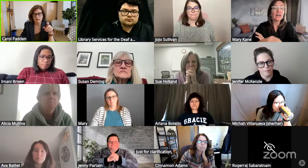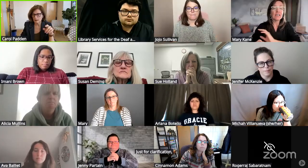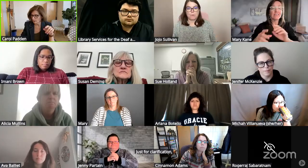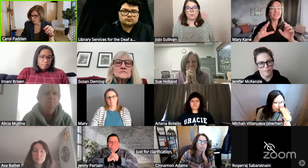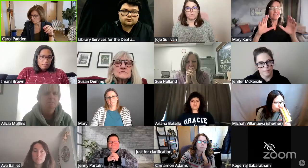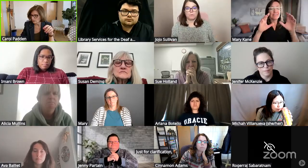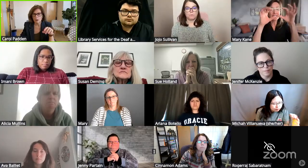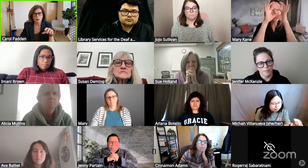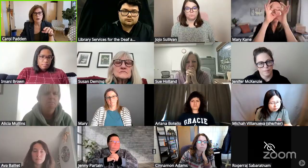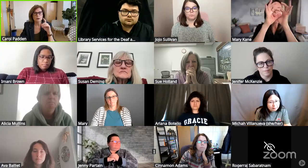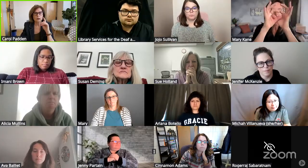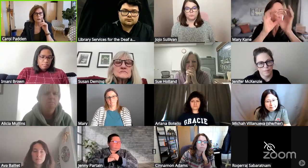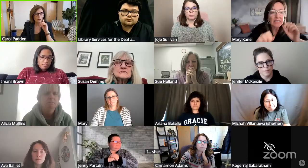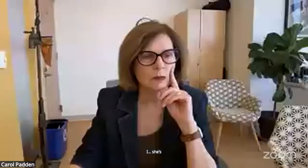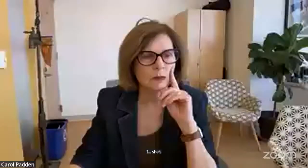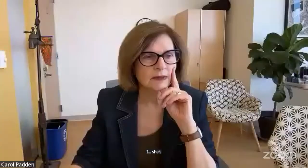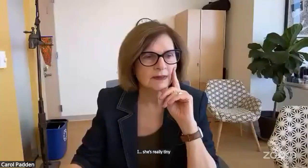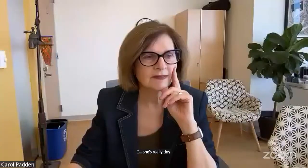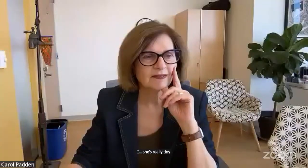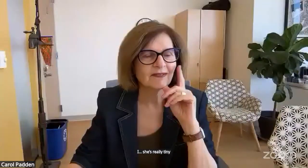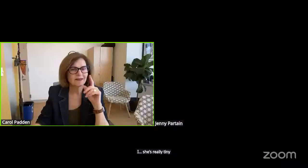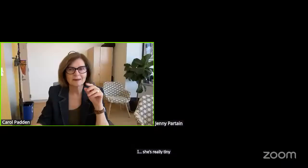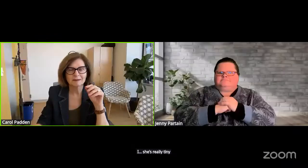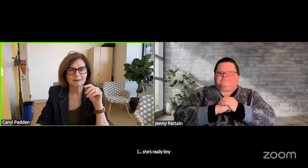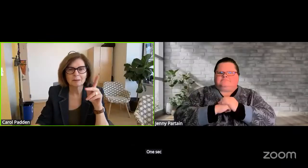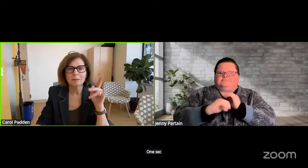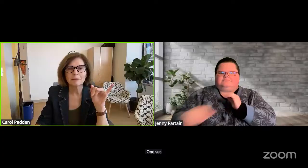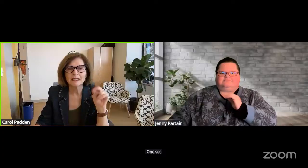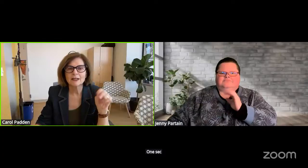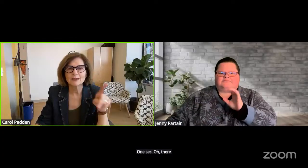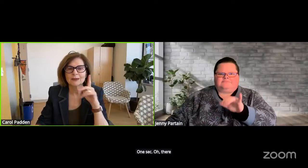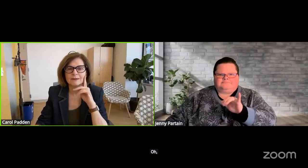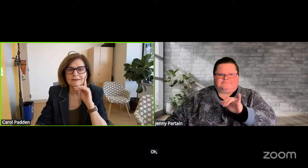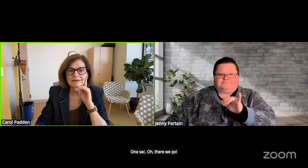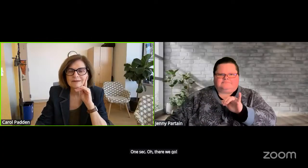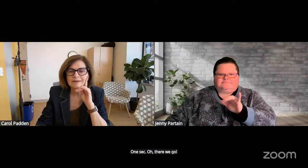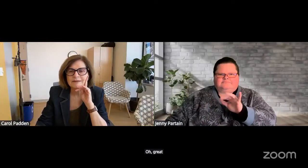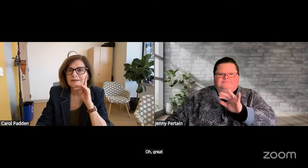I, she's really tiny. Just like, One sec. Oh, there we go. Great.